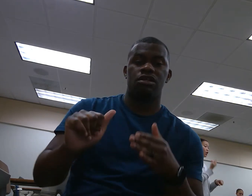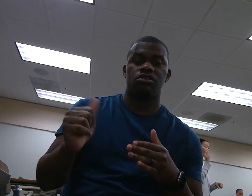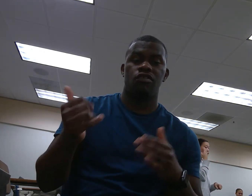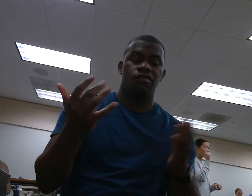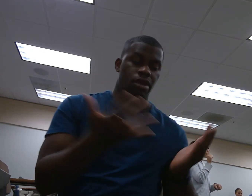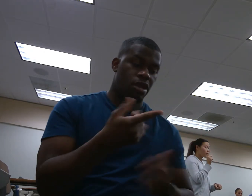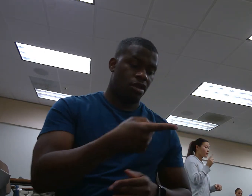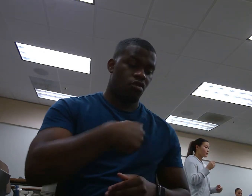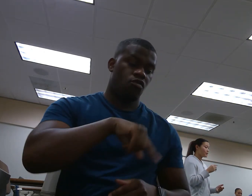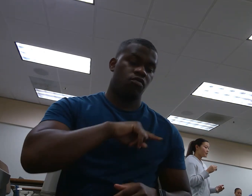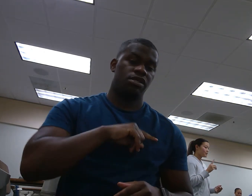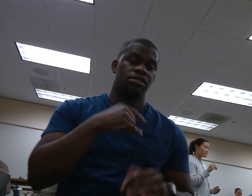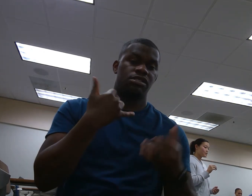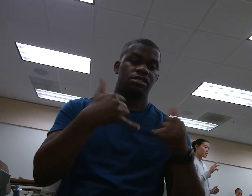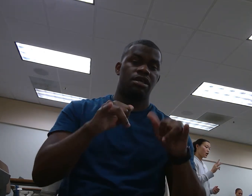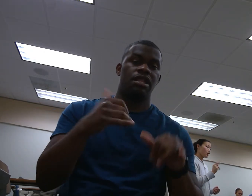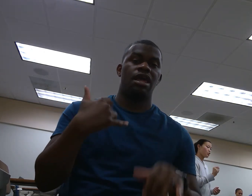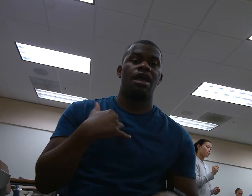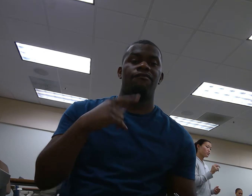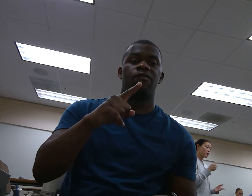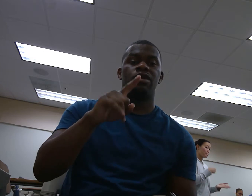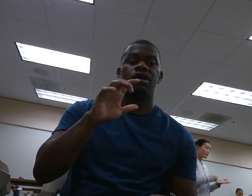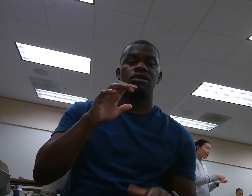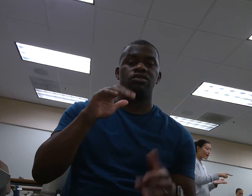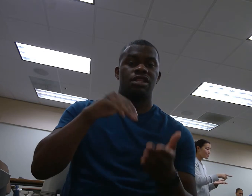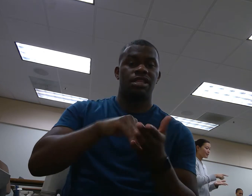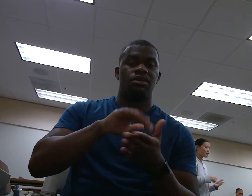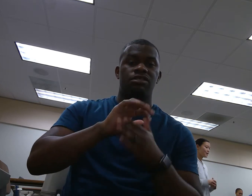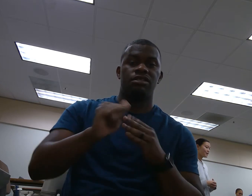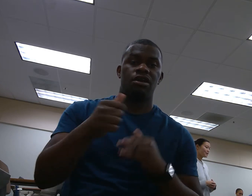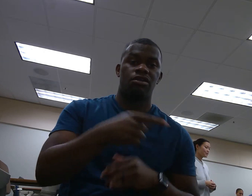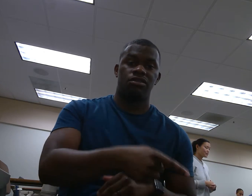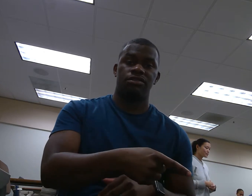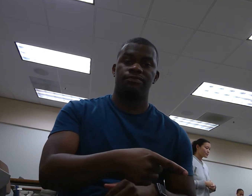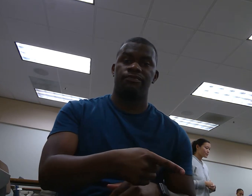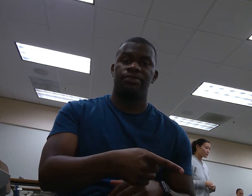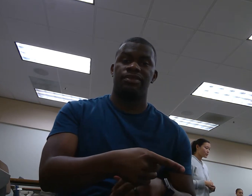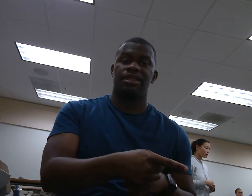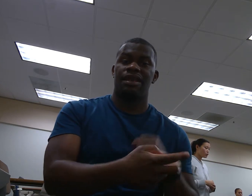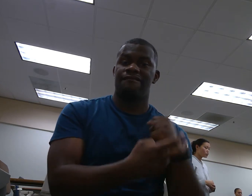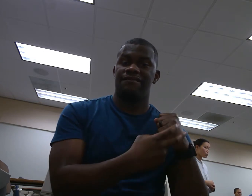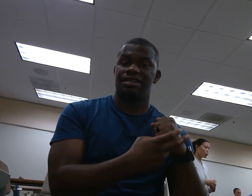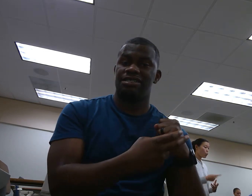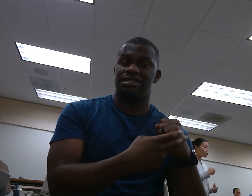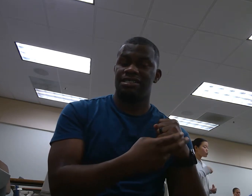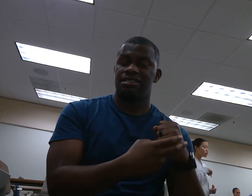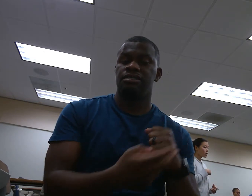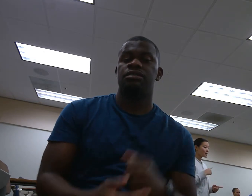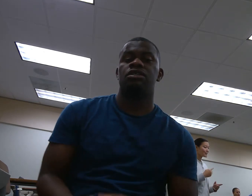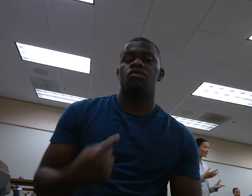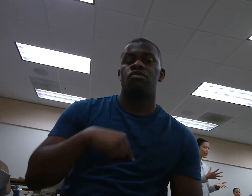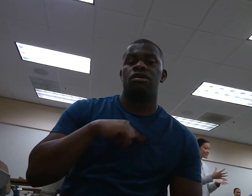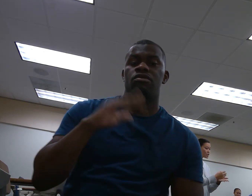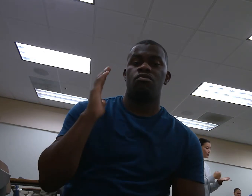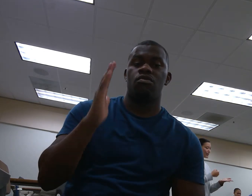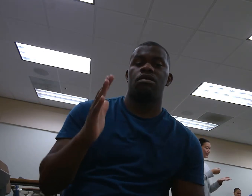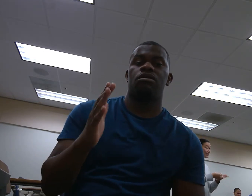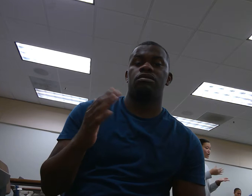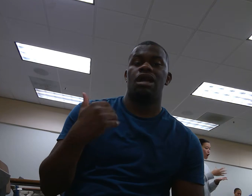invested. $100,000 invested. So we're going to get some income from this $100,000 that we wouldn't have gotten